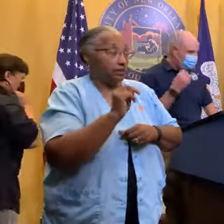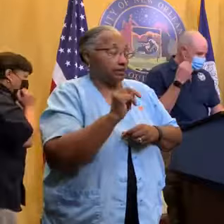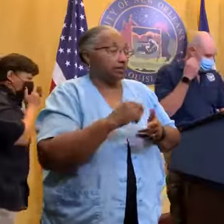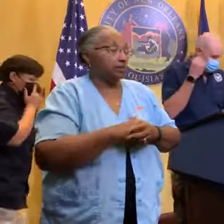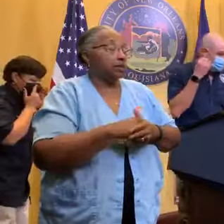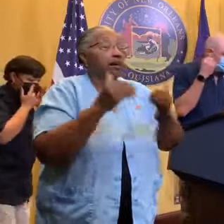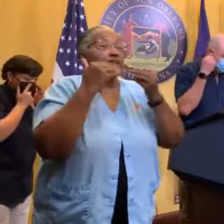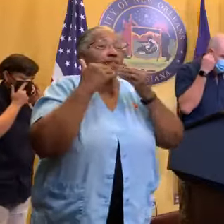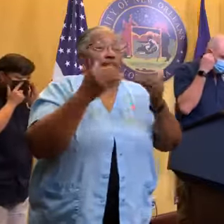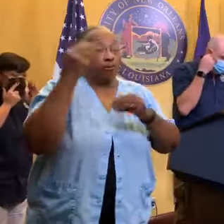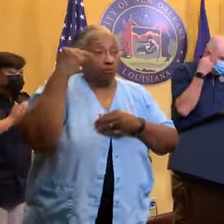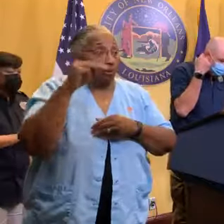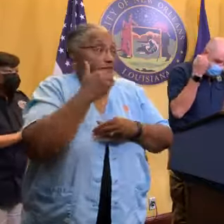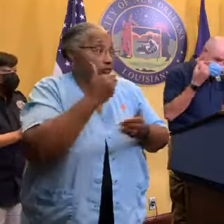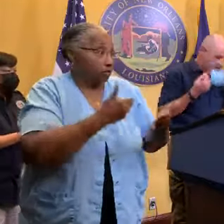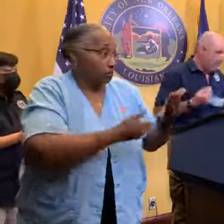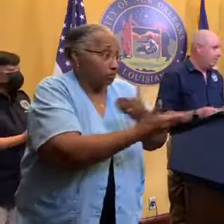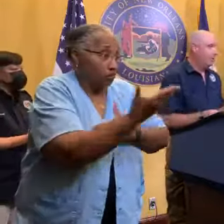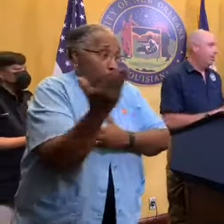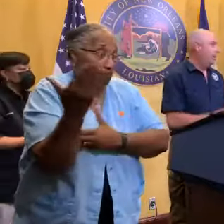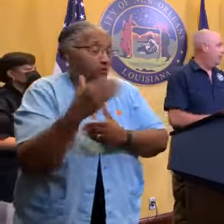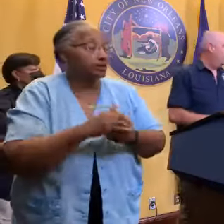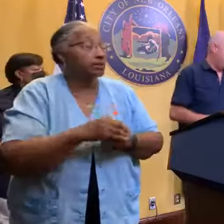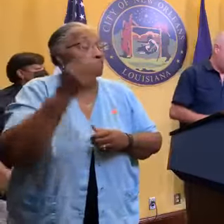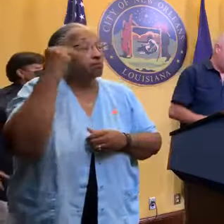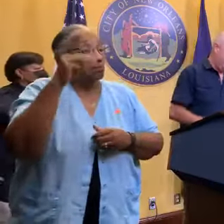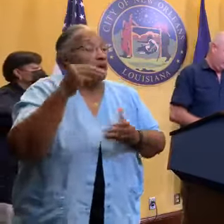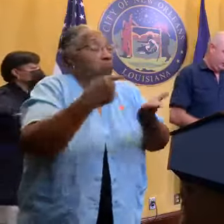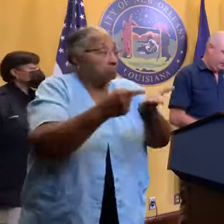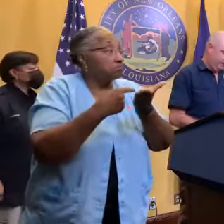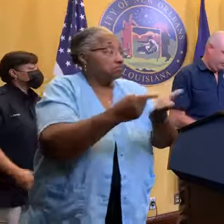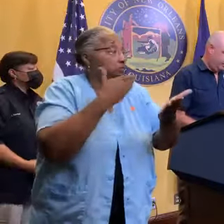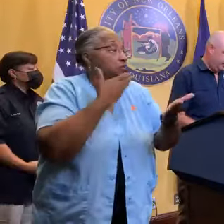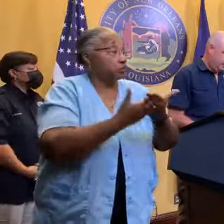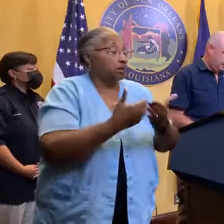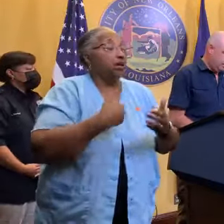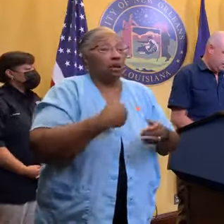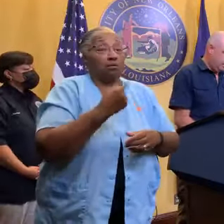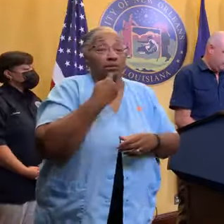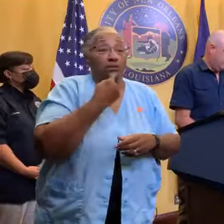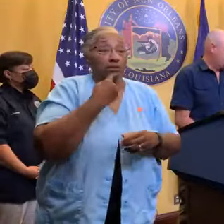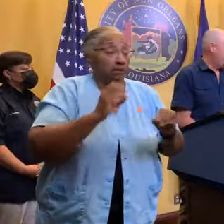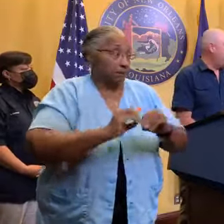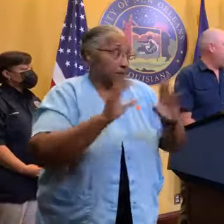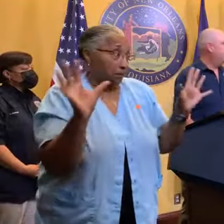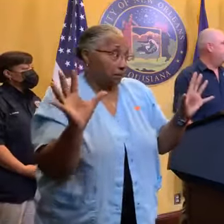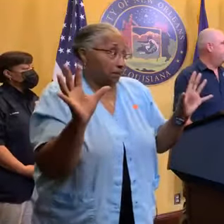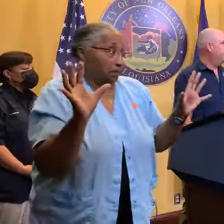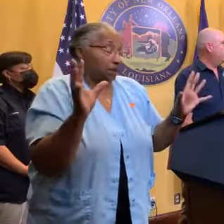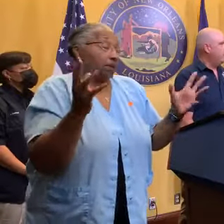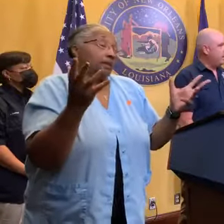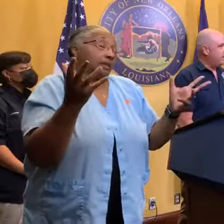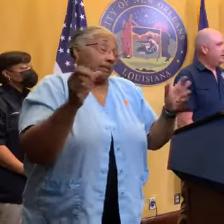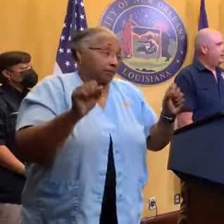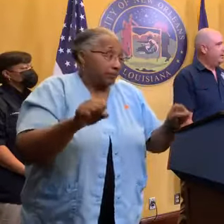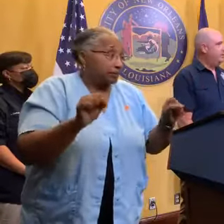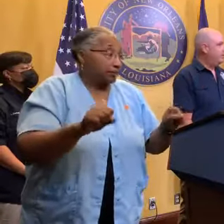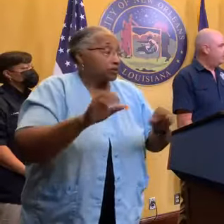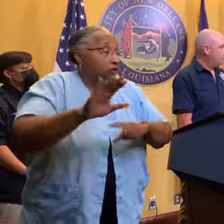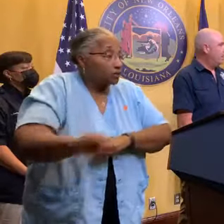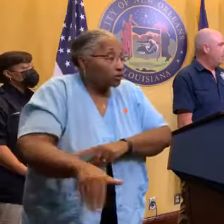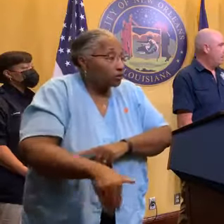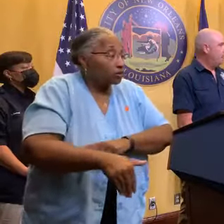Thank you, Madam Mayor. Good morning, everybody. Mayor's covered it quite well. I would just say, obviously, the forecast overnight and